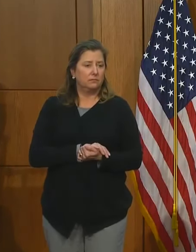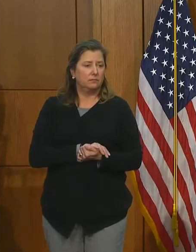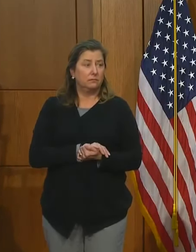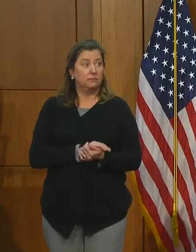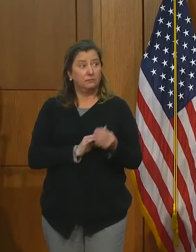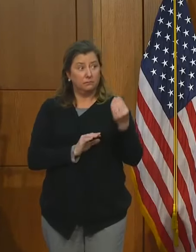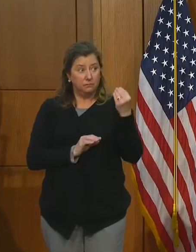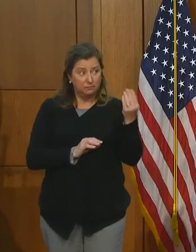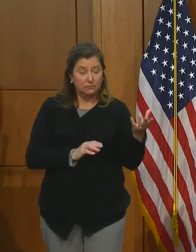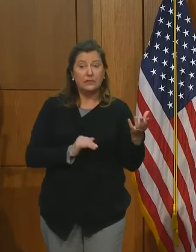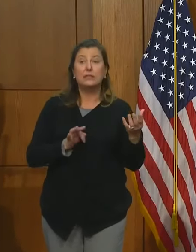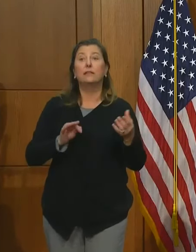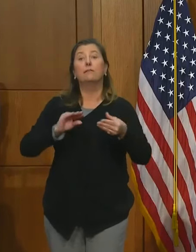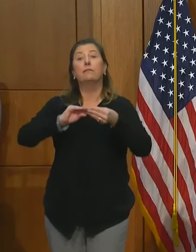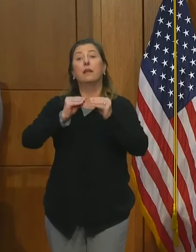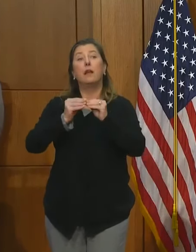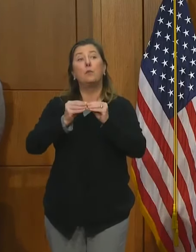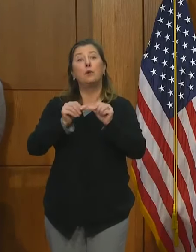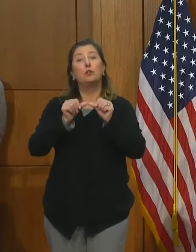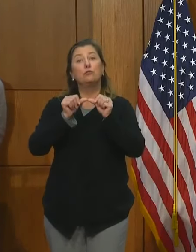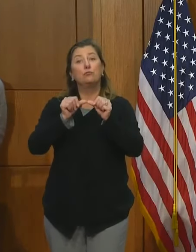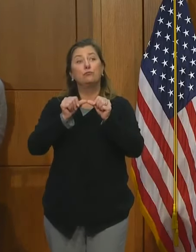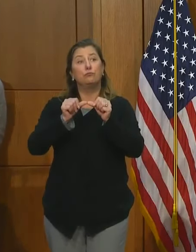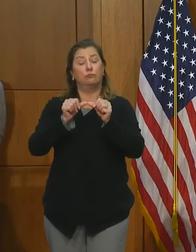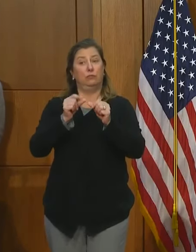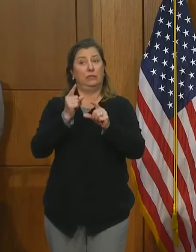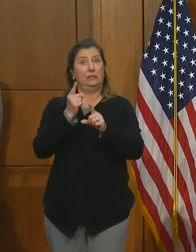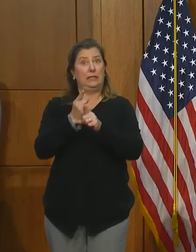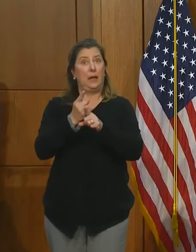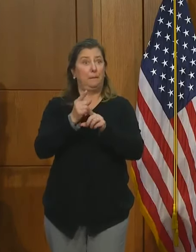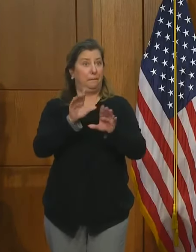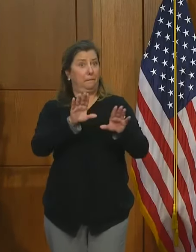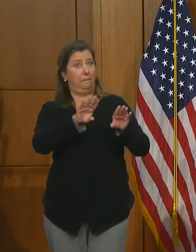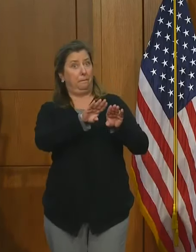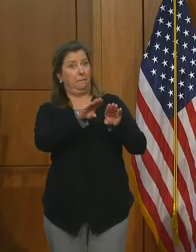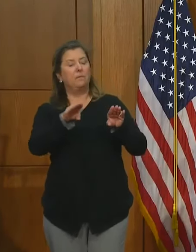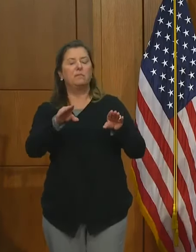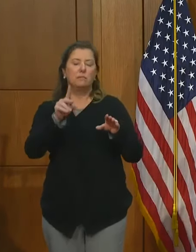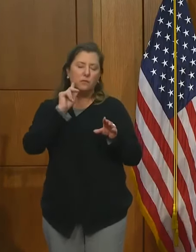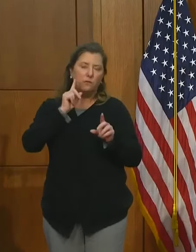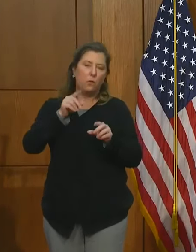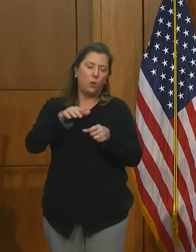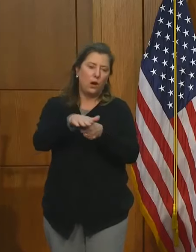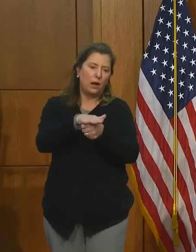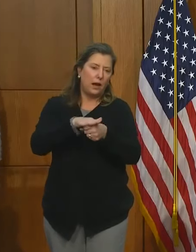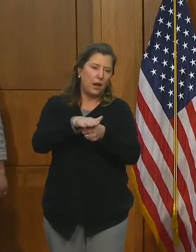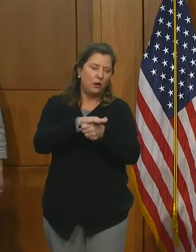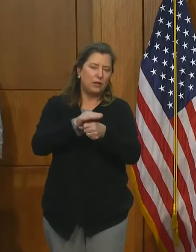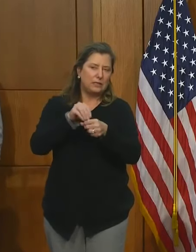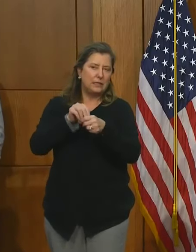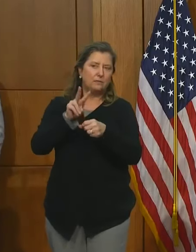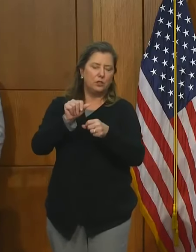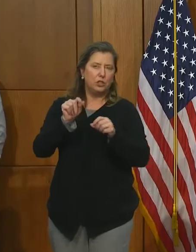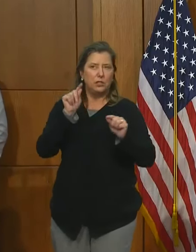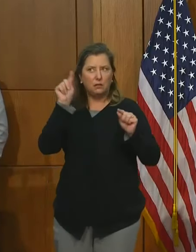our numbers continue to trend in the direction they are, especially for areas of